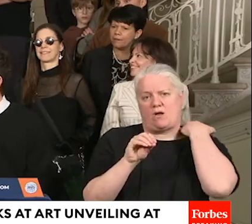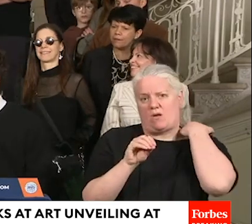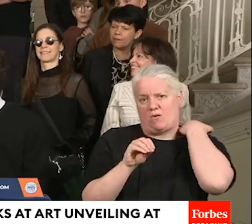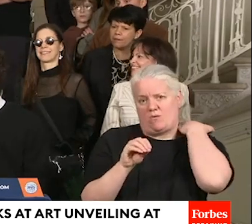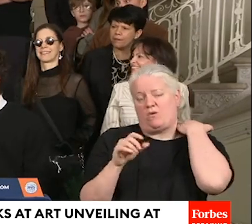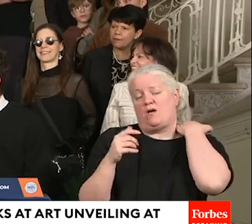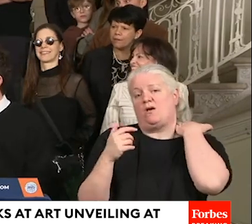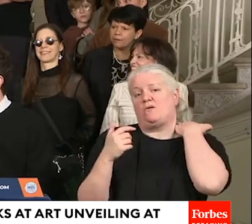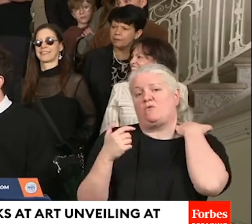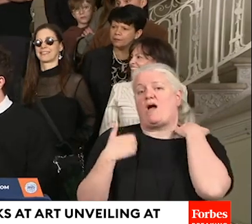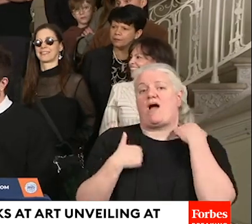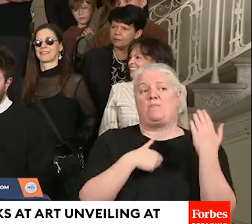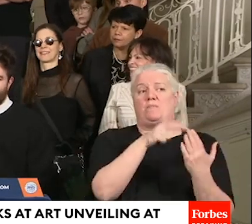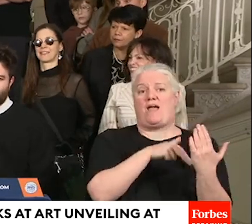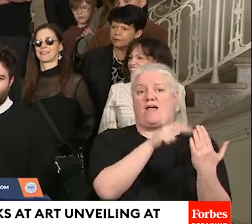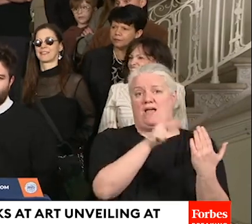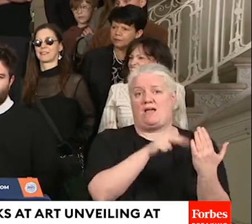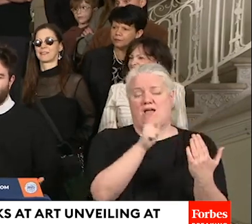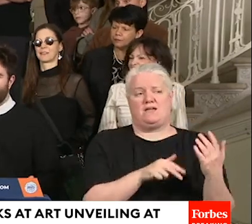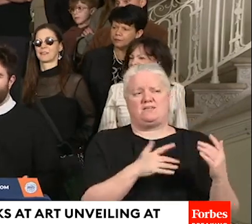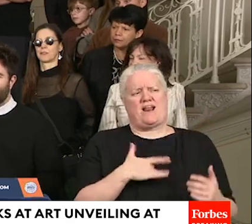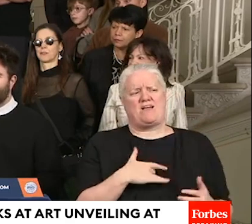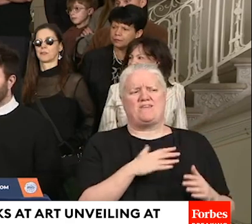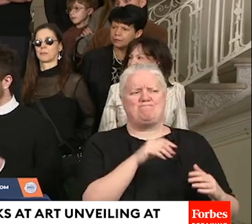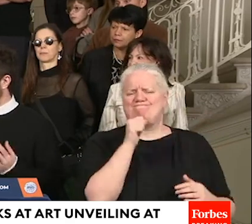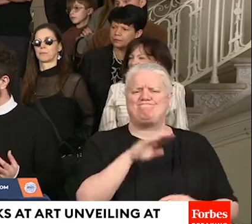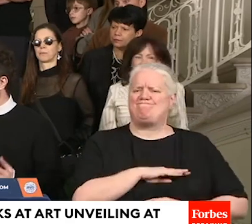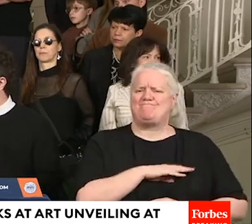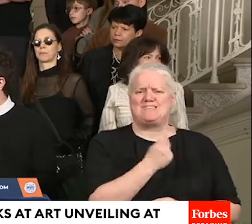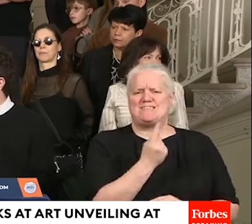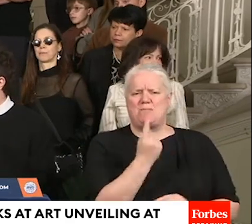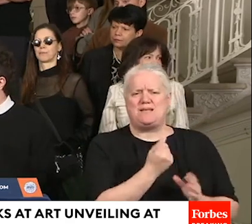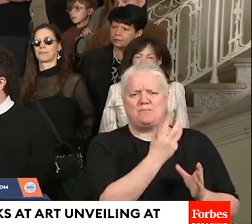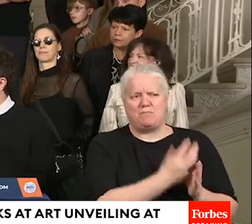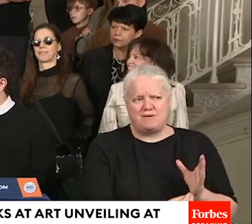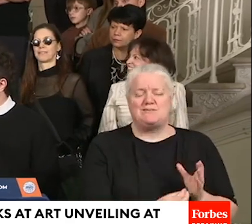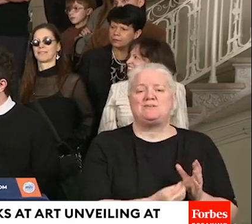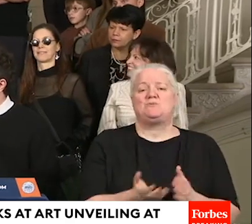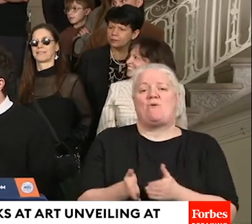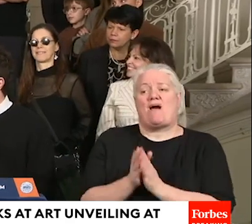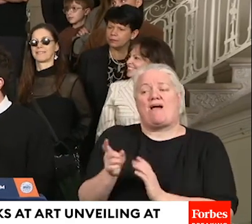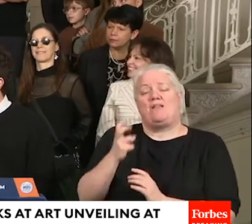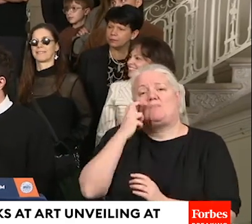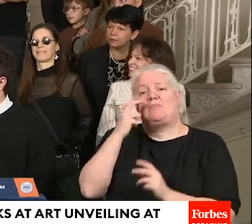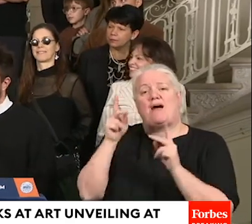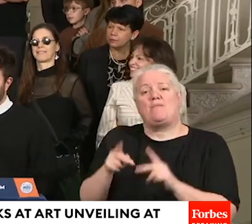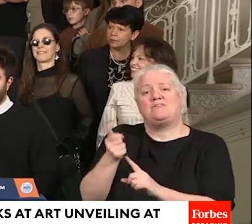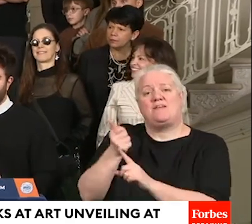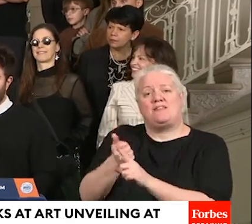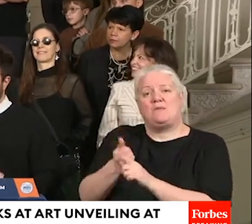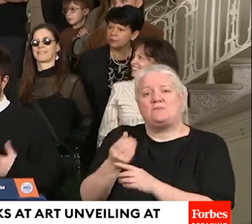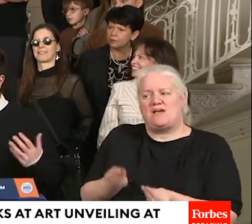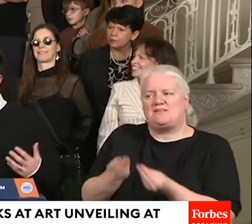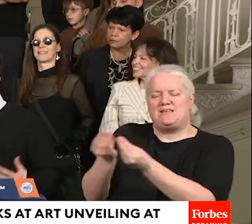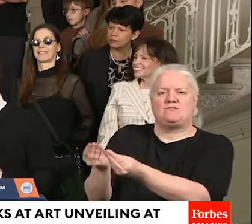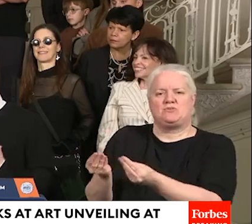said. And I let them choose any color they want, any brush they want, and just paint themselves or